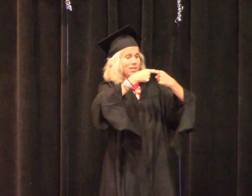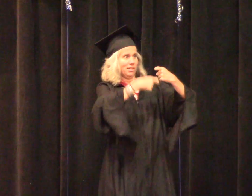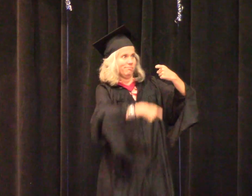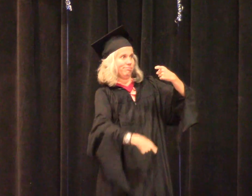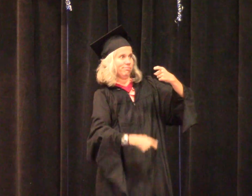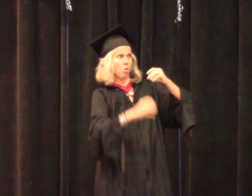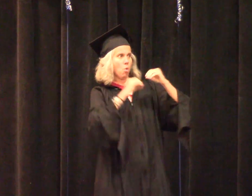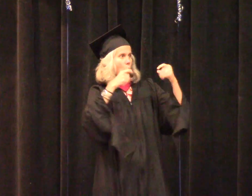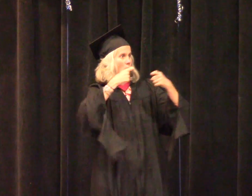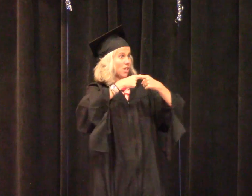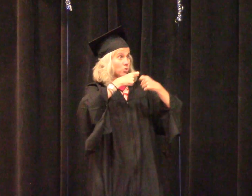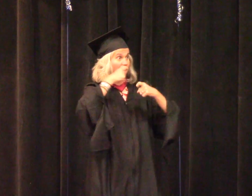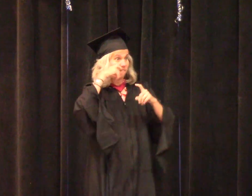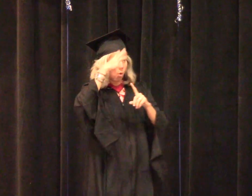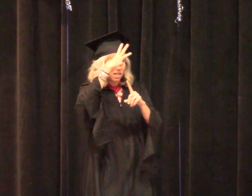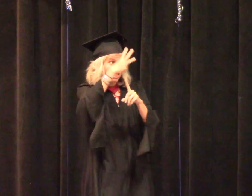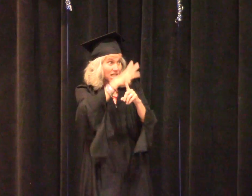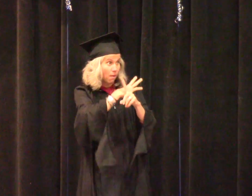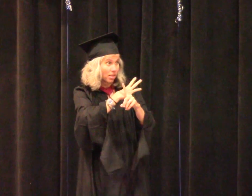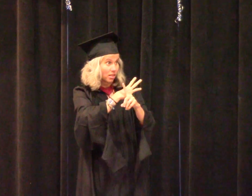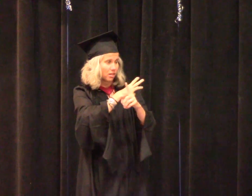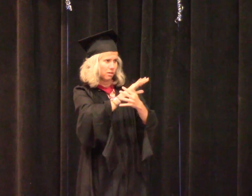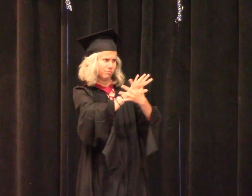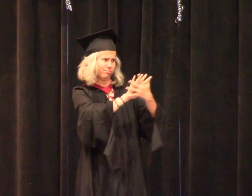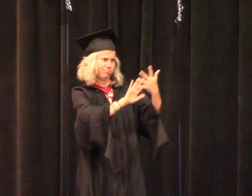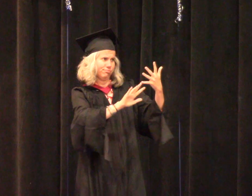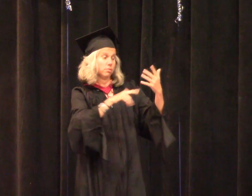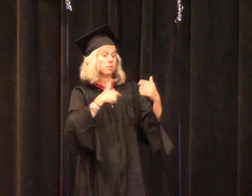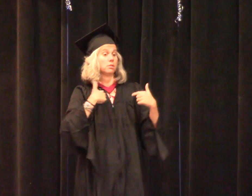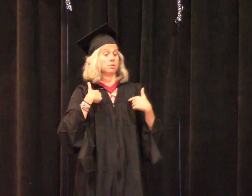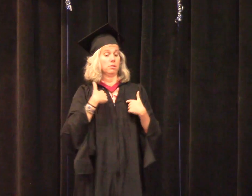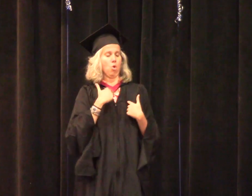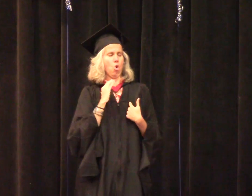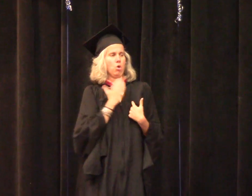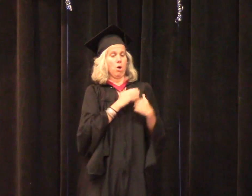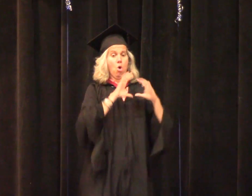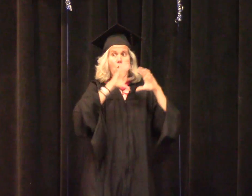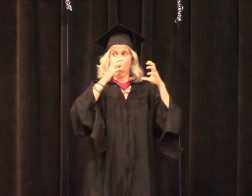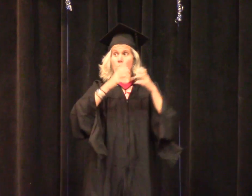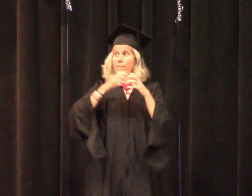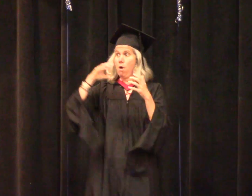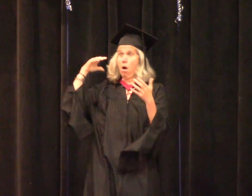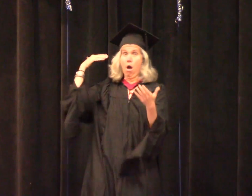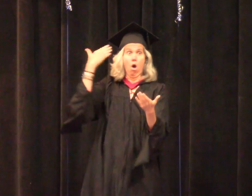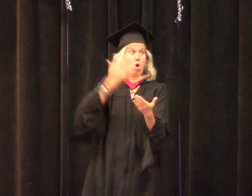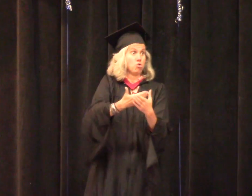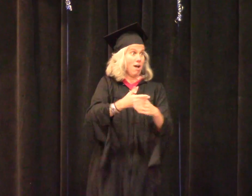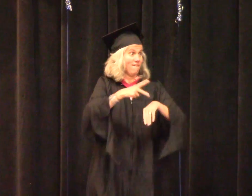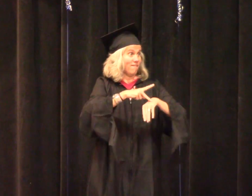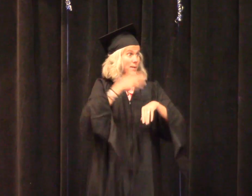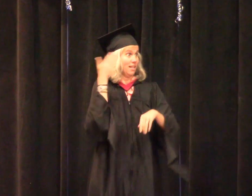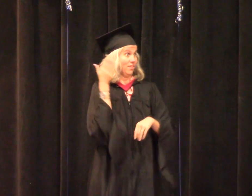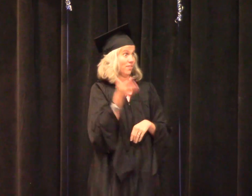homes, electrical power was out for 6 months. You name it, life was very difficult over there